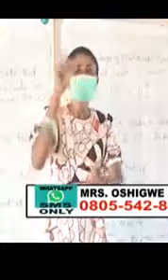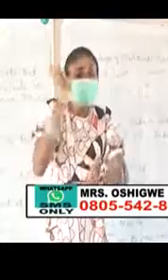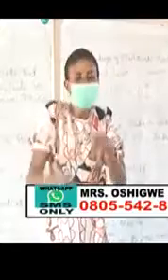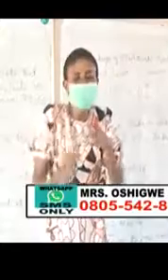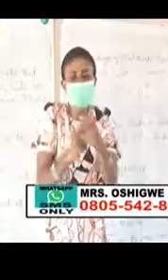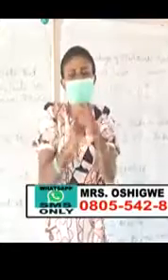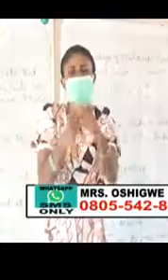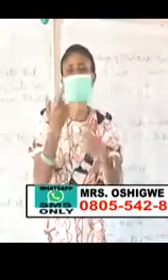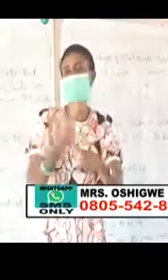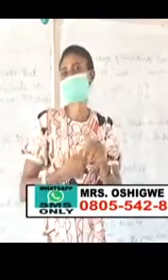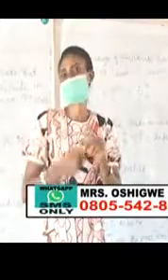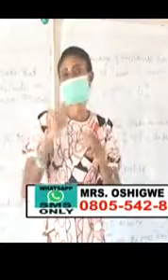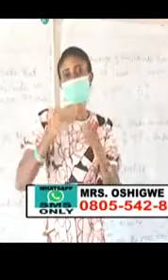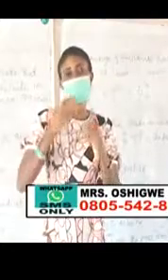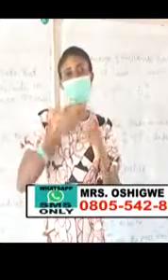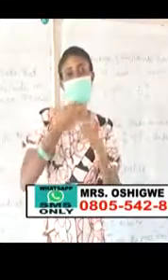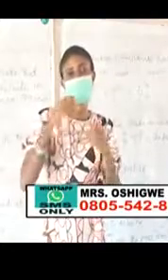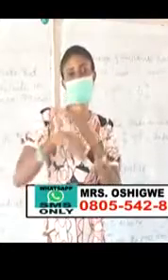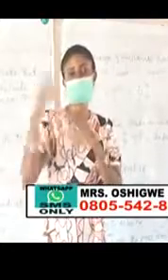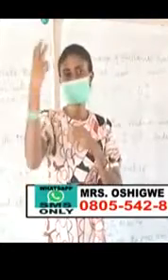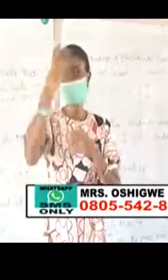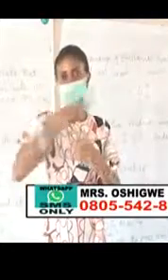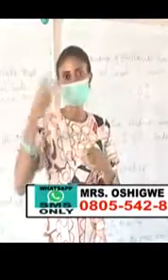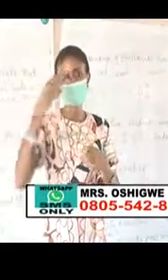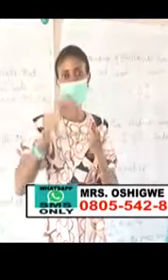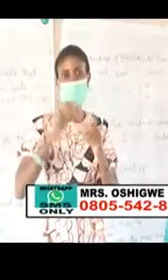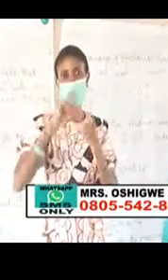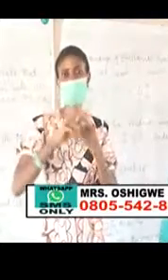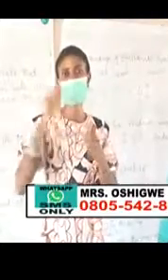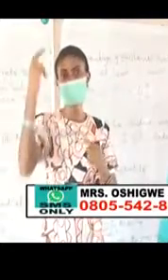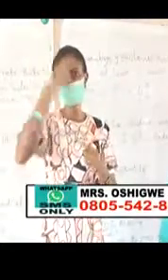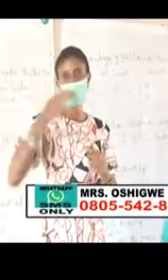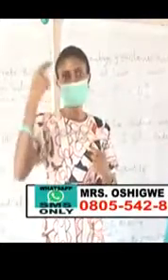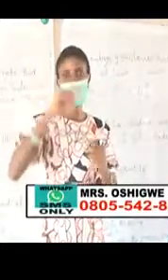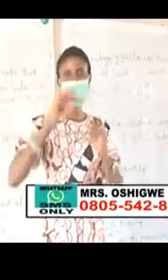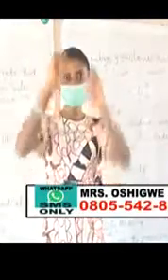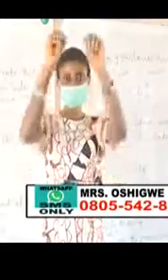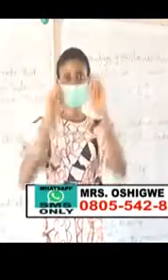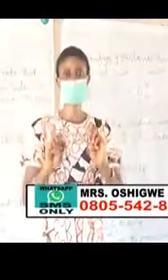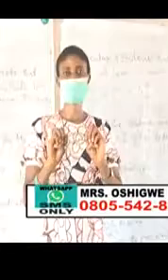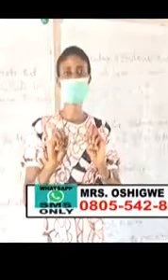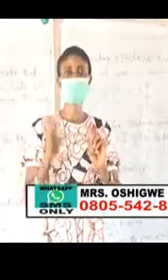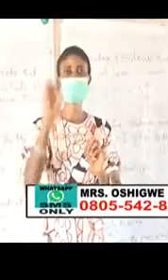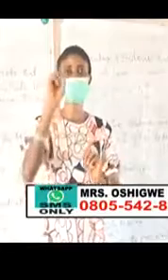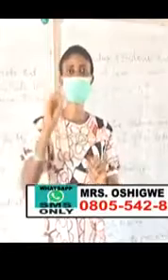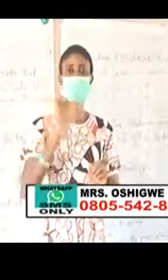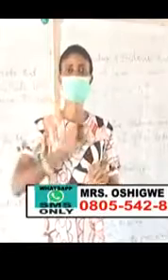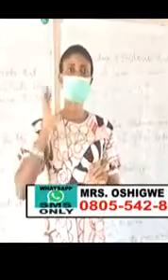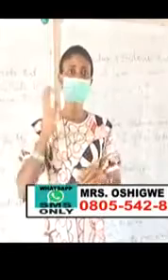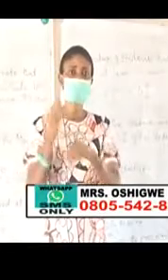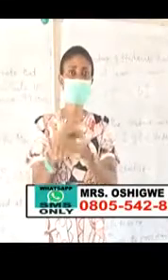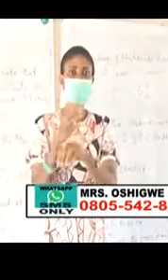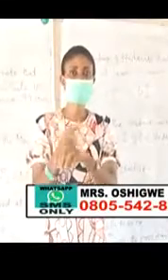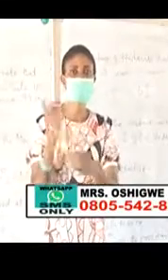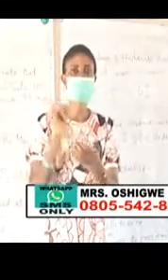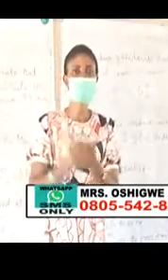from, either in your NECO or your WAEC examination. So I will advise that